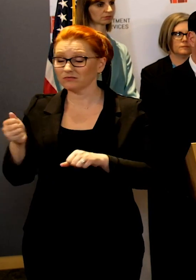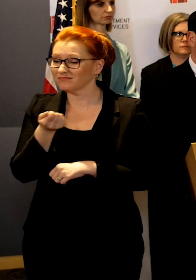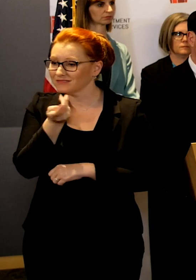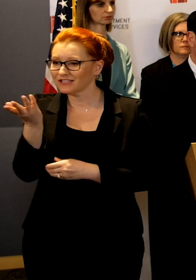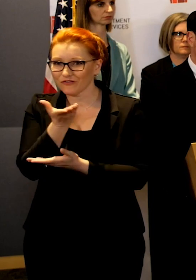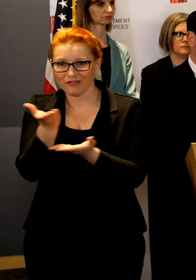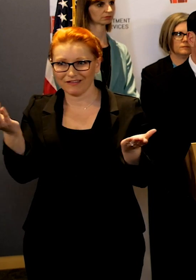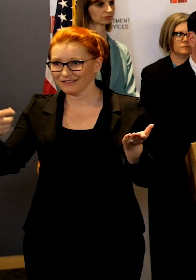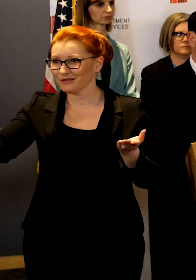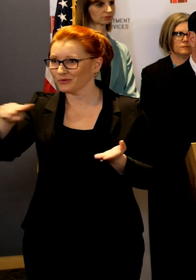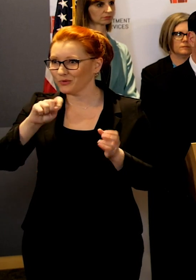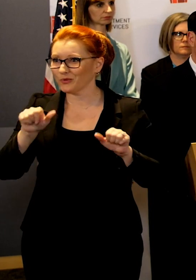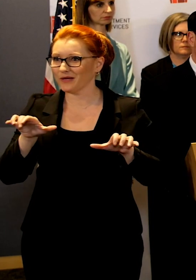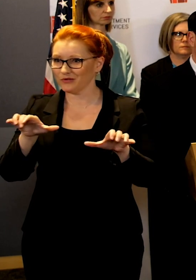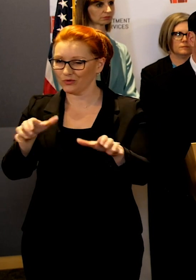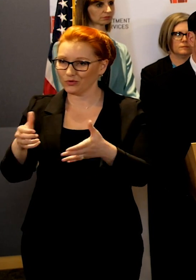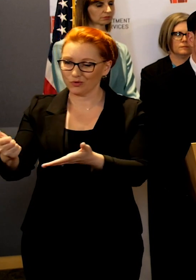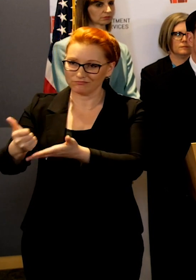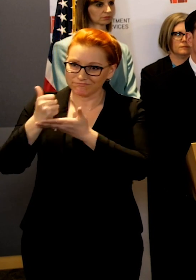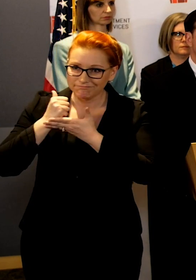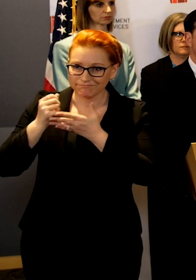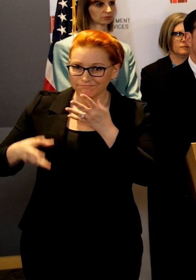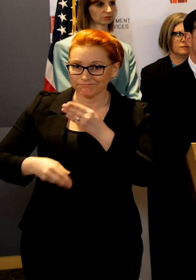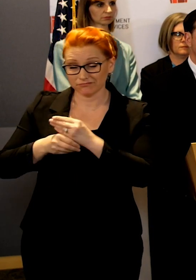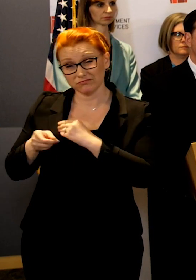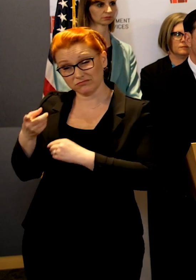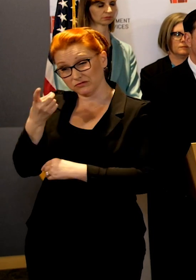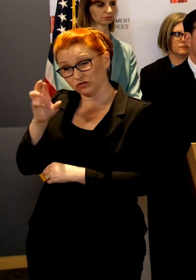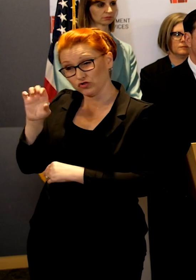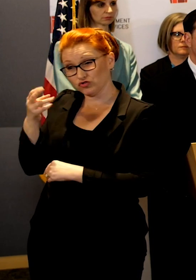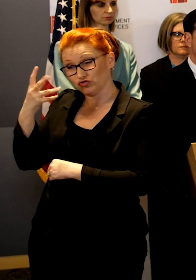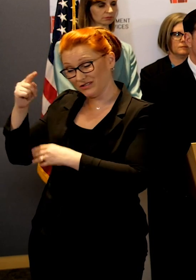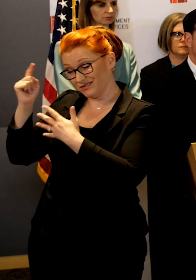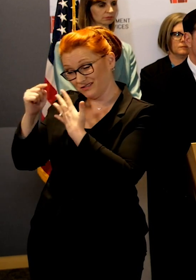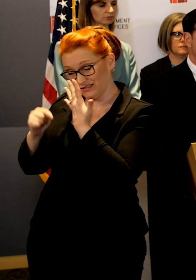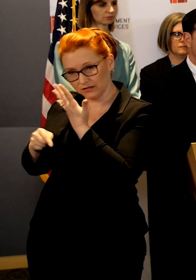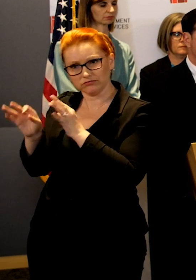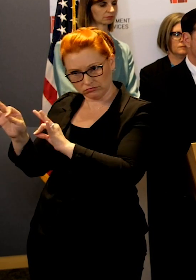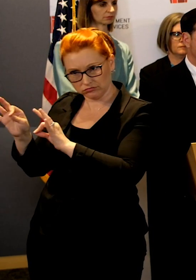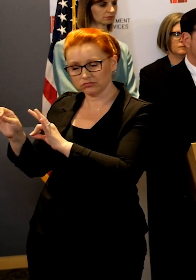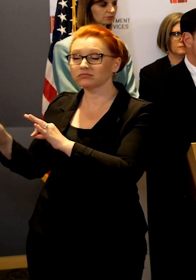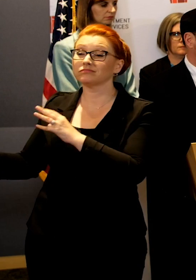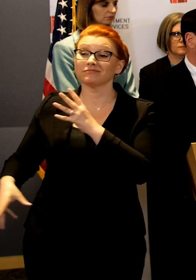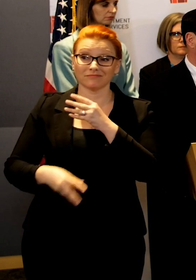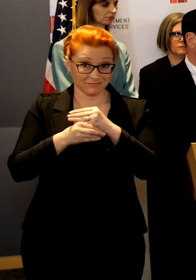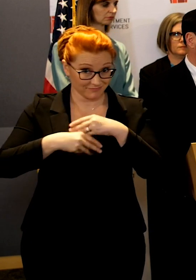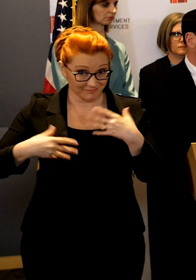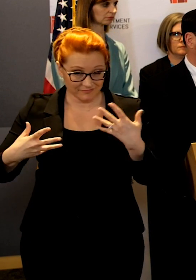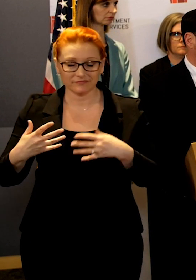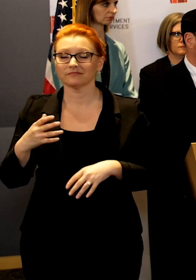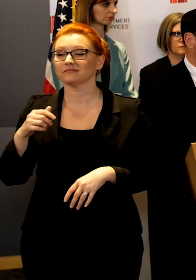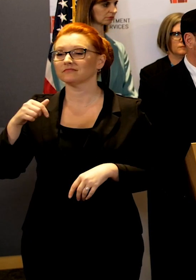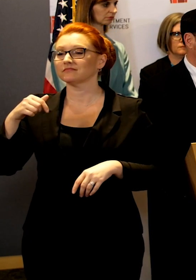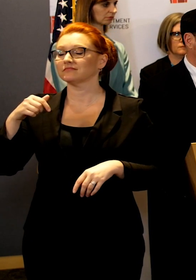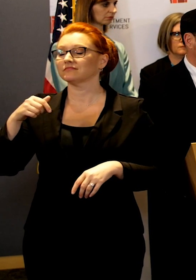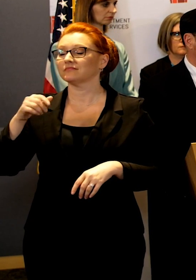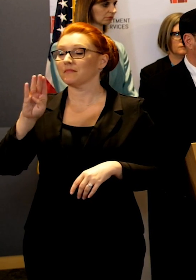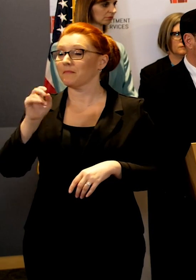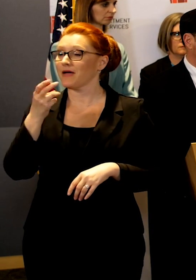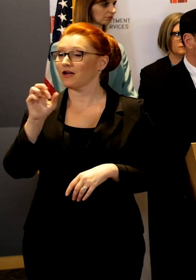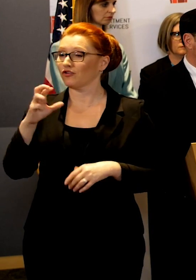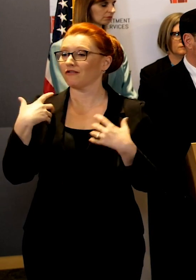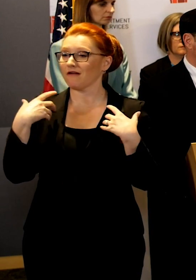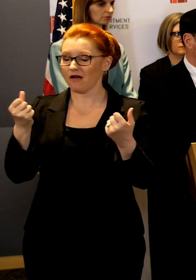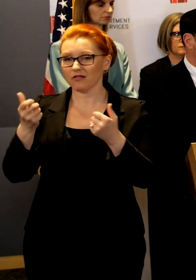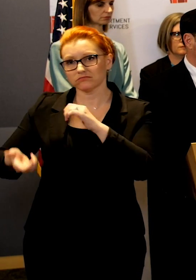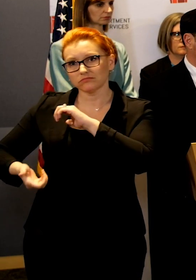to assist all of this, in addition to the tips that you heard from Dr. Christ. At Banner Health, we are partnering very closely with